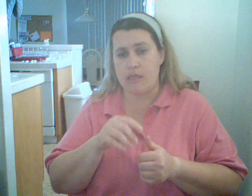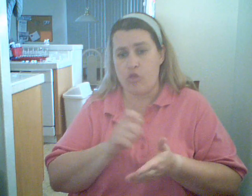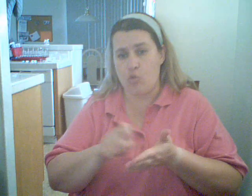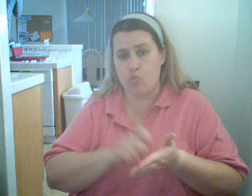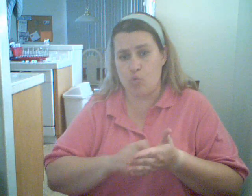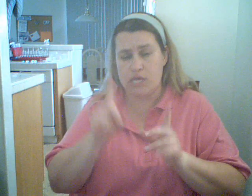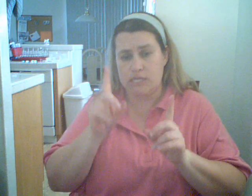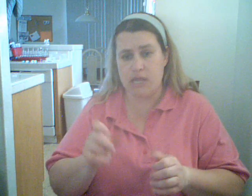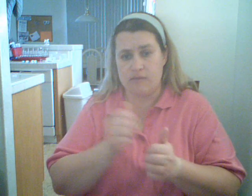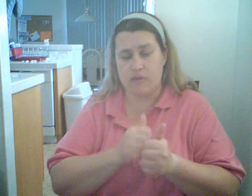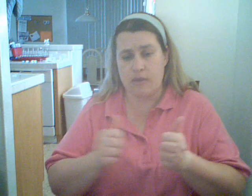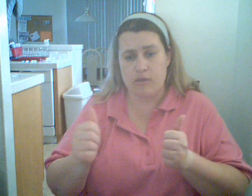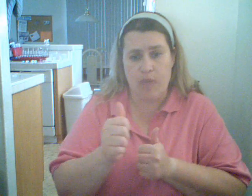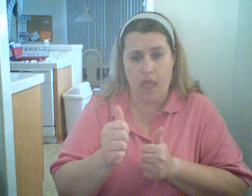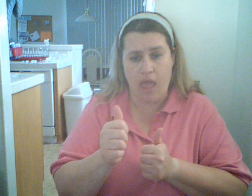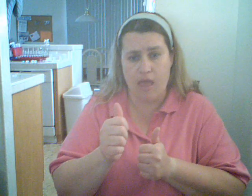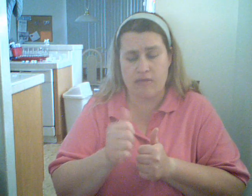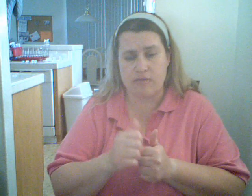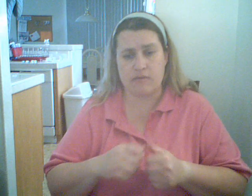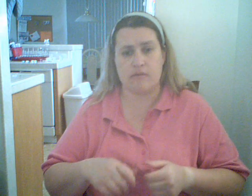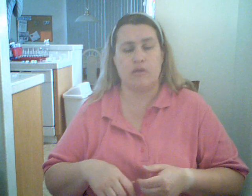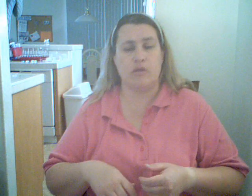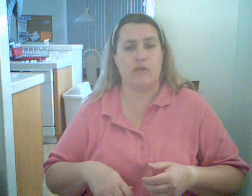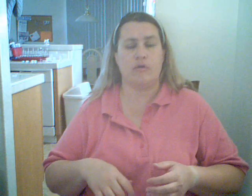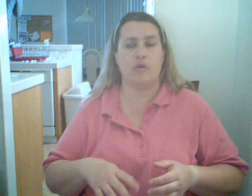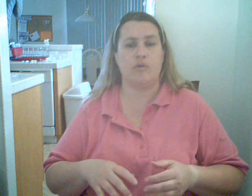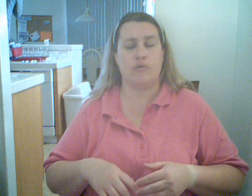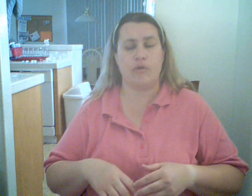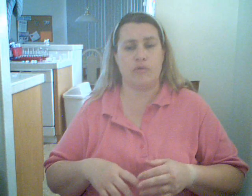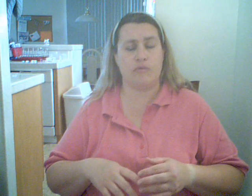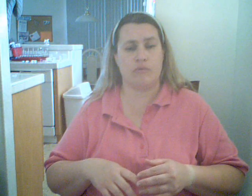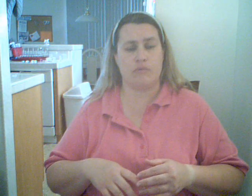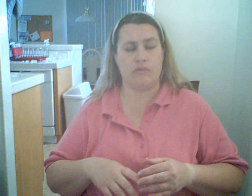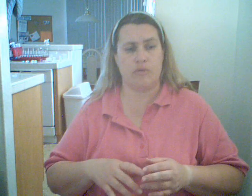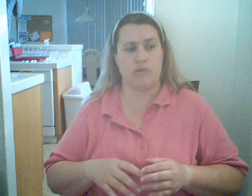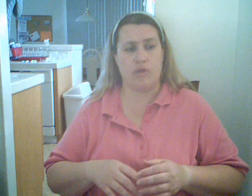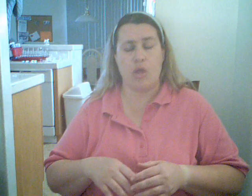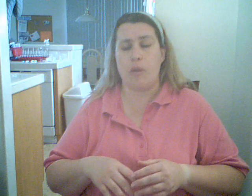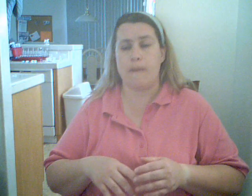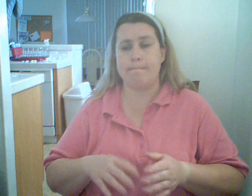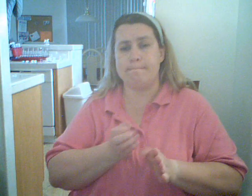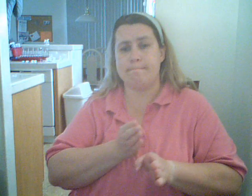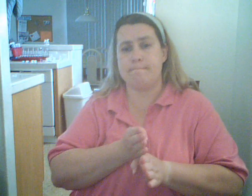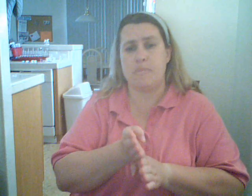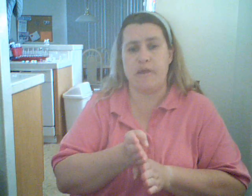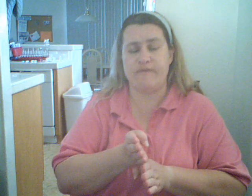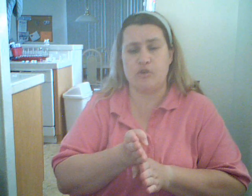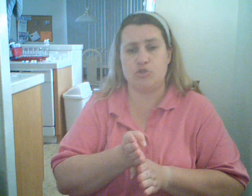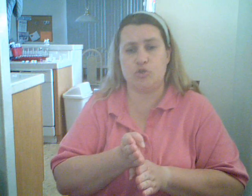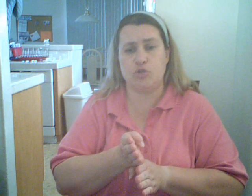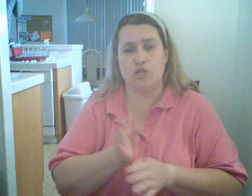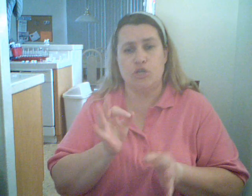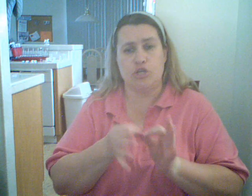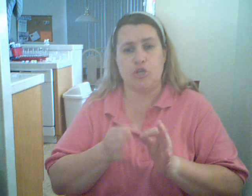a high range of professional interpreter on both the interview and the performance portions of the test.